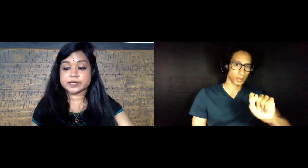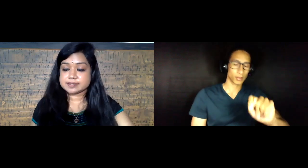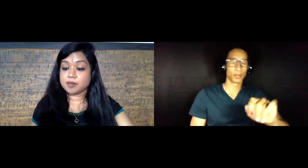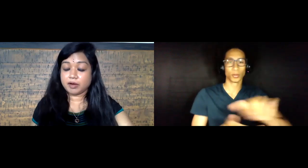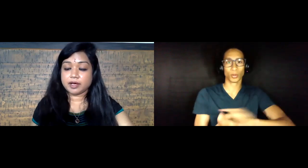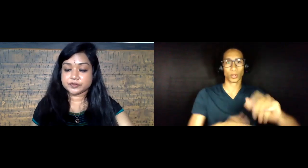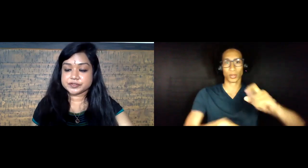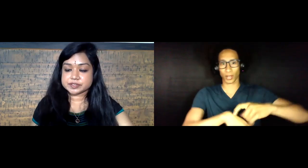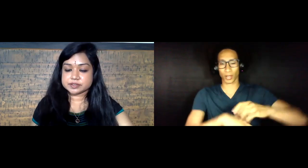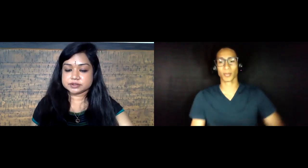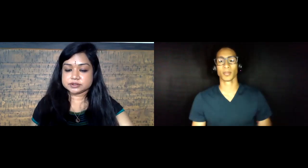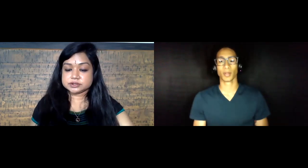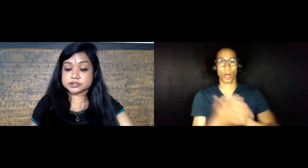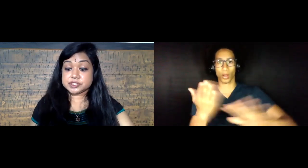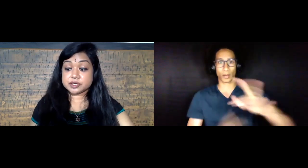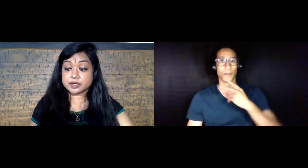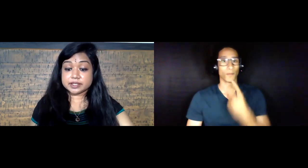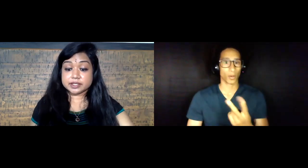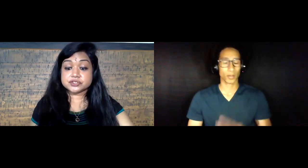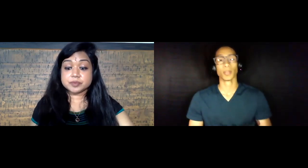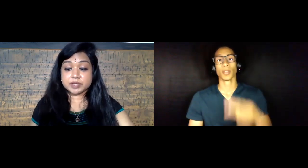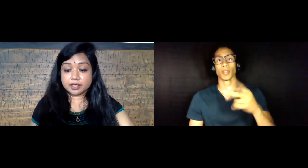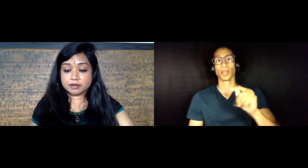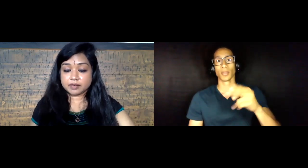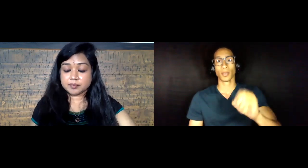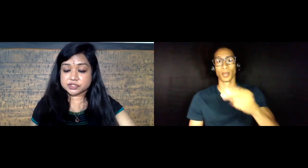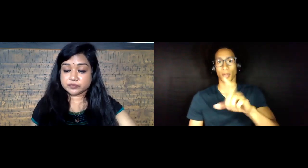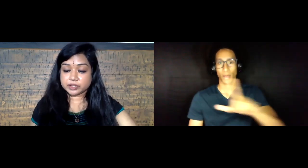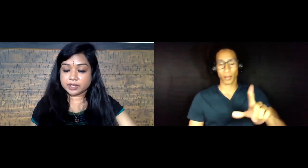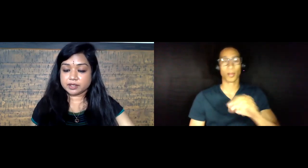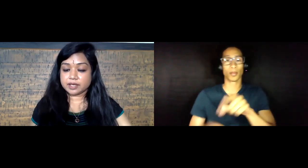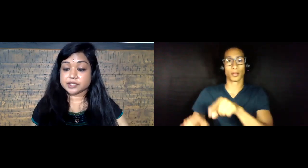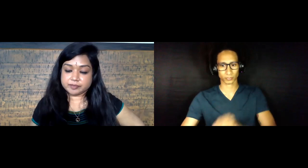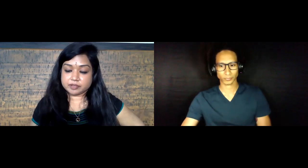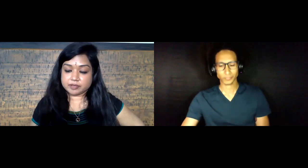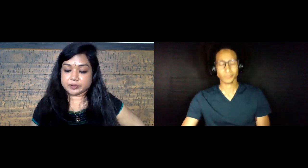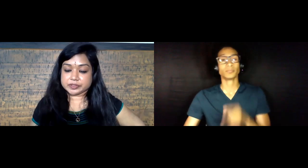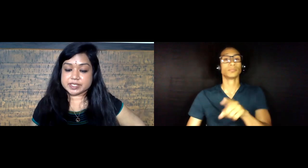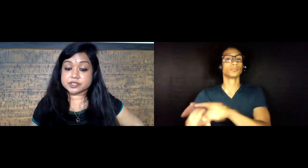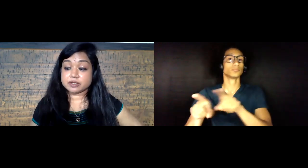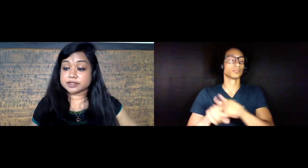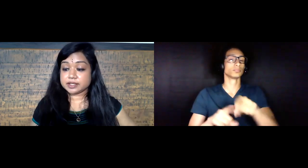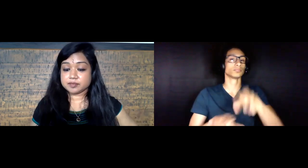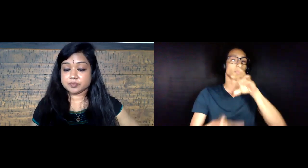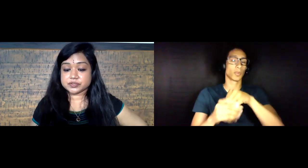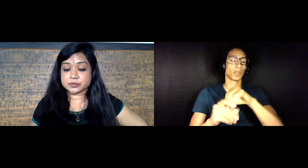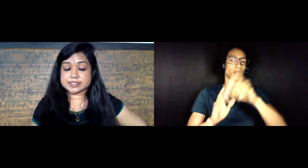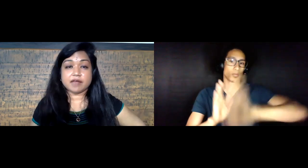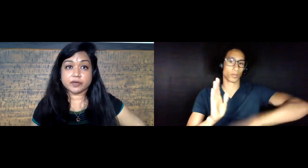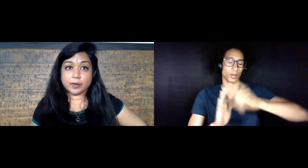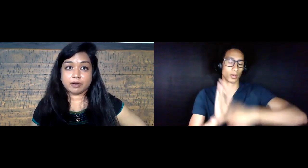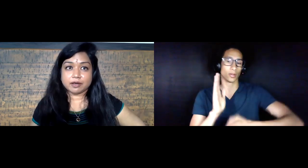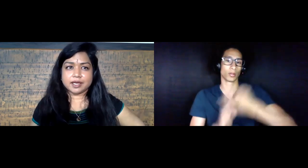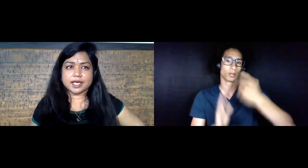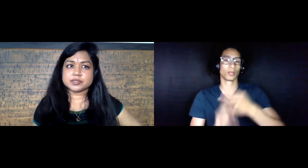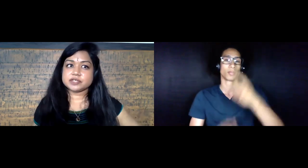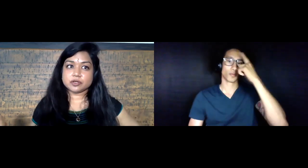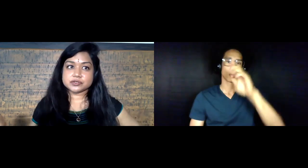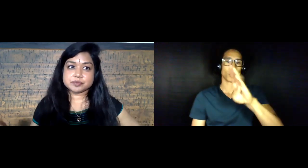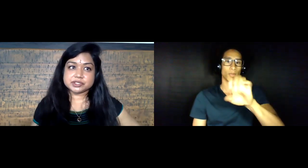to the workshop, we are a national nonprofit organization dedicated to uplifting and amplifying Asian and Asian